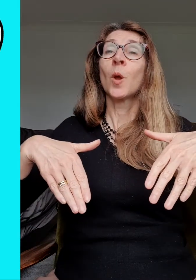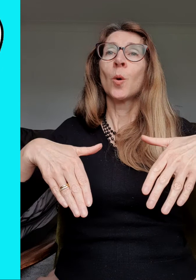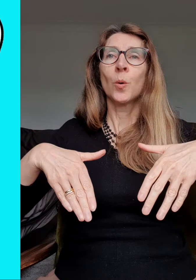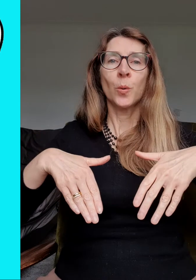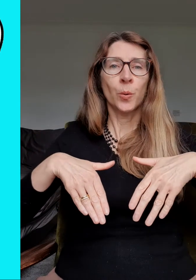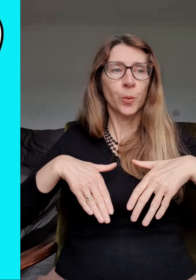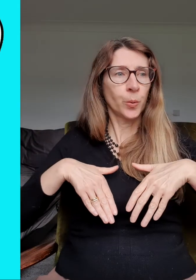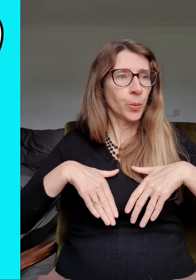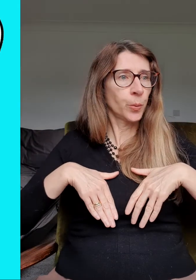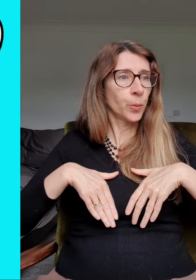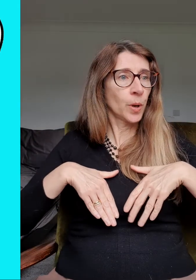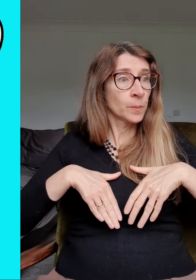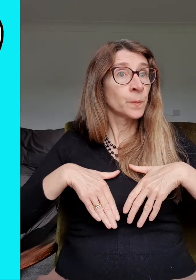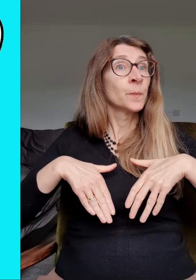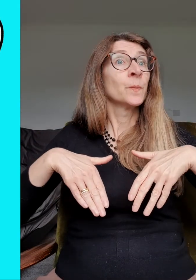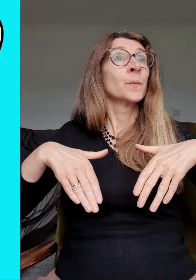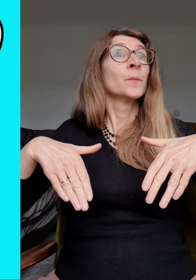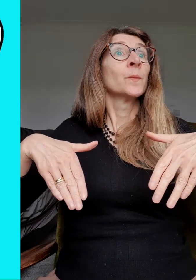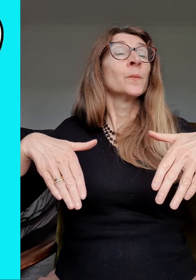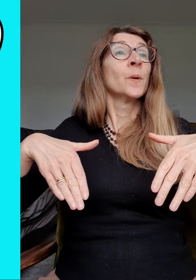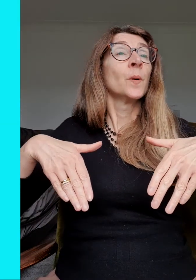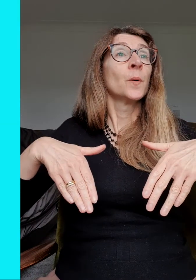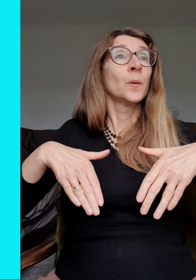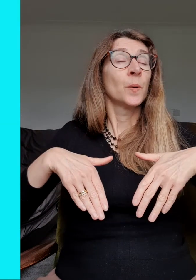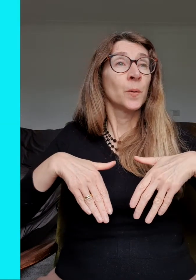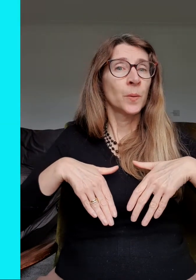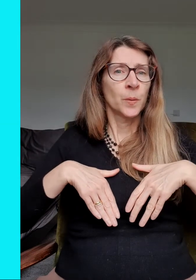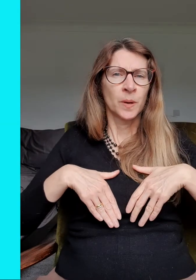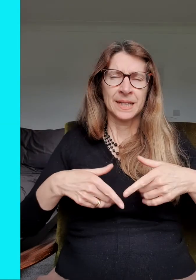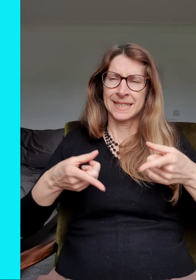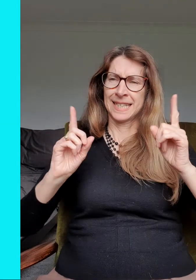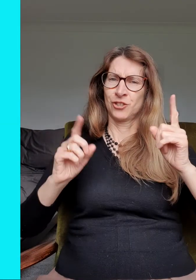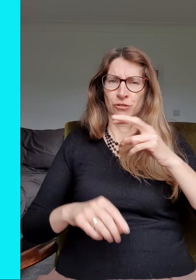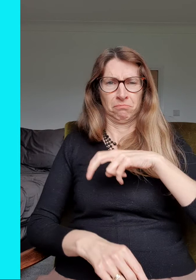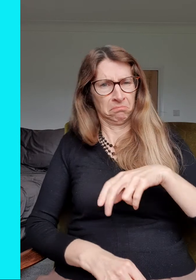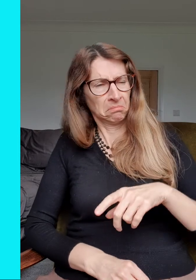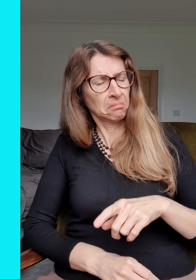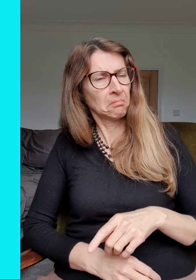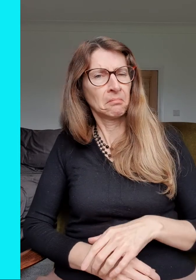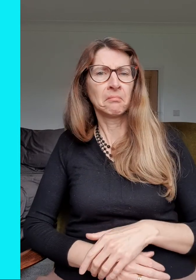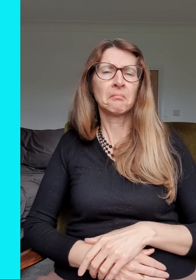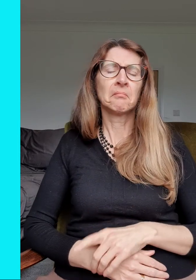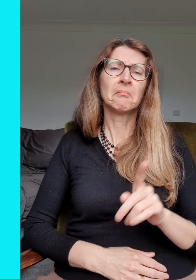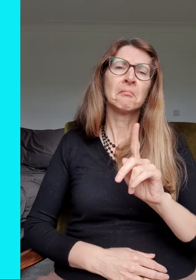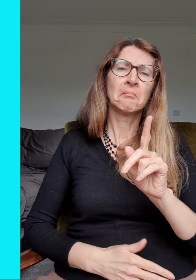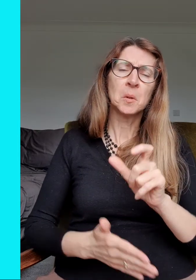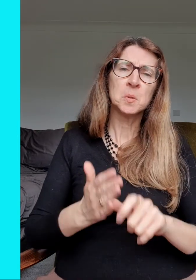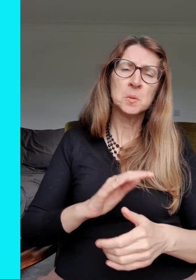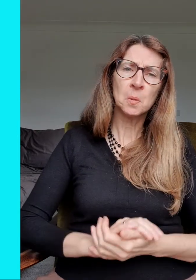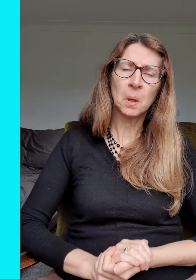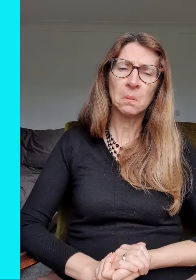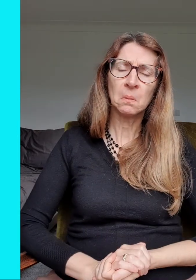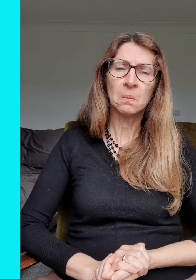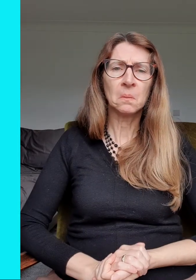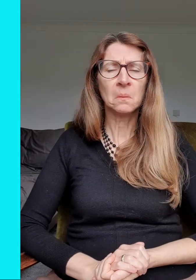2, 3, 4. Miss, their teacher, came out to see what Jojo and Fatima